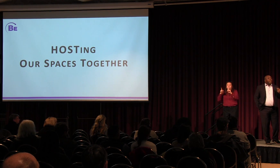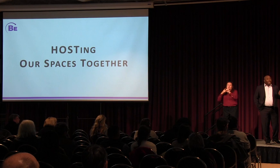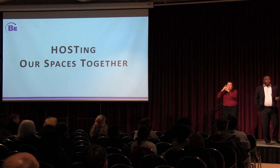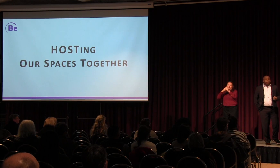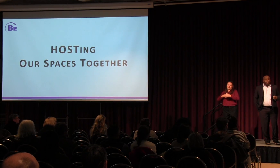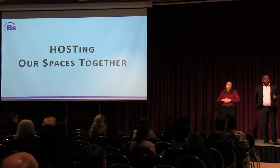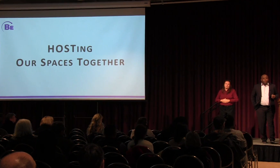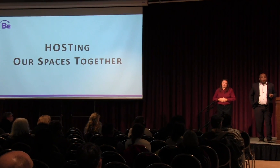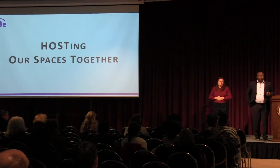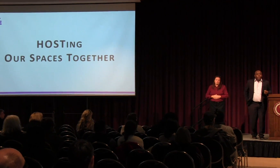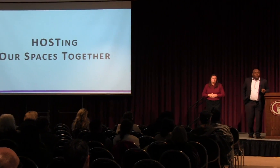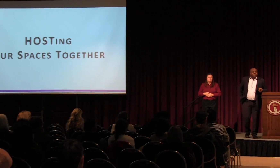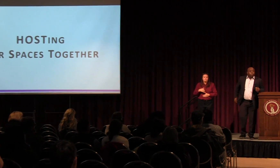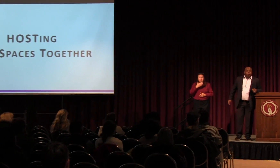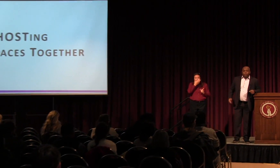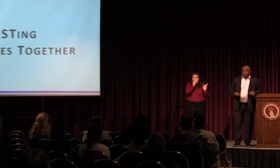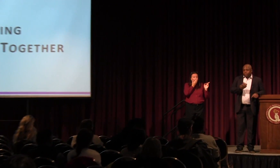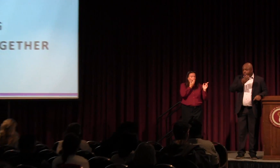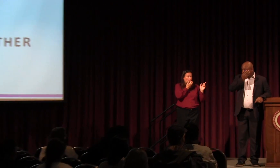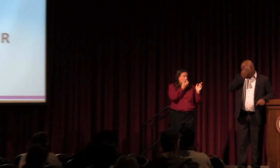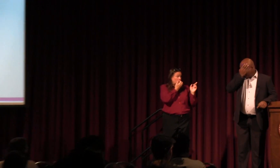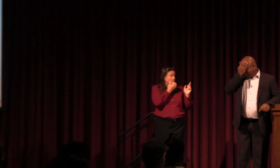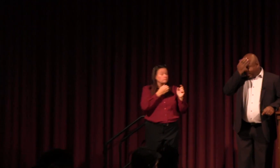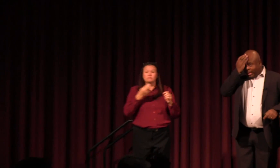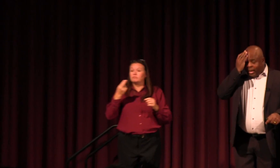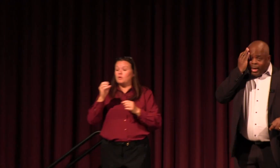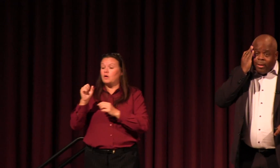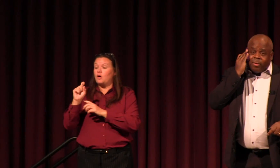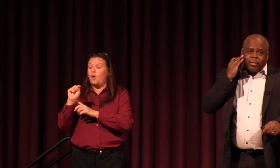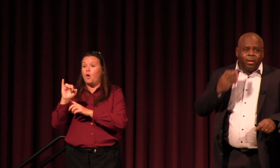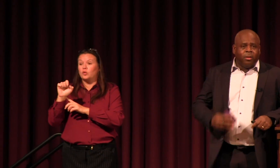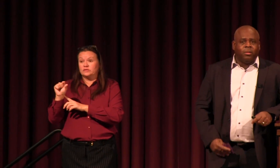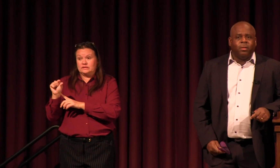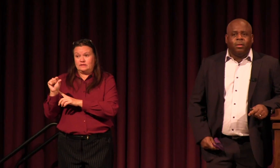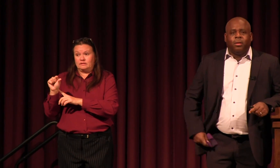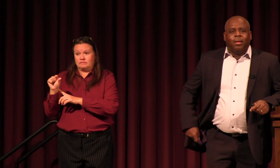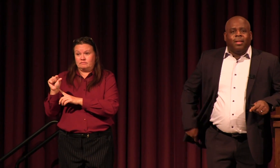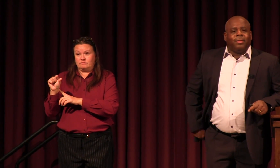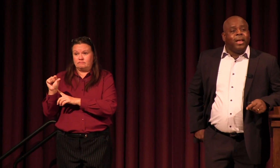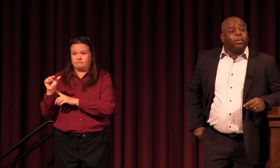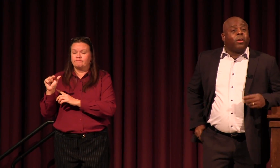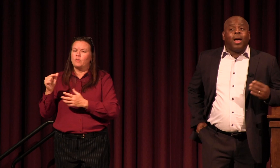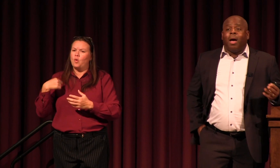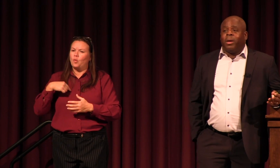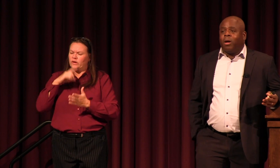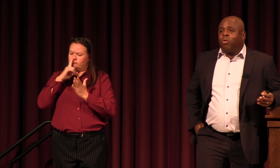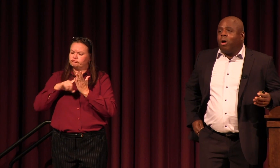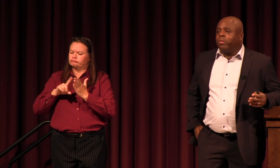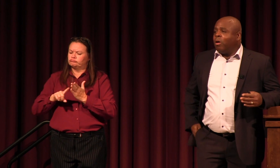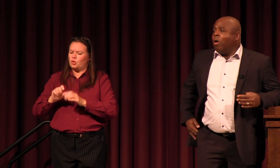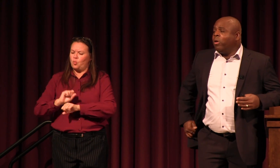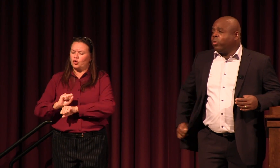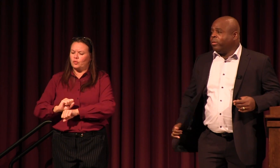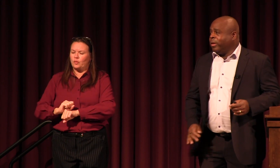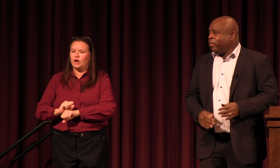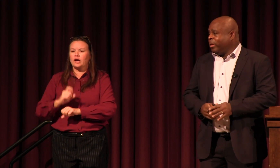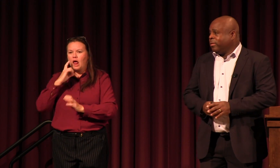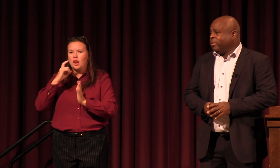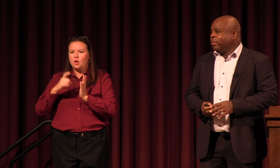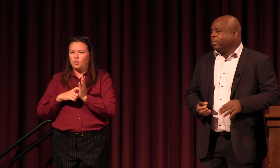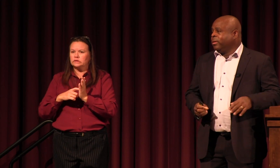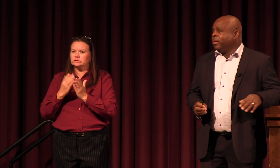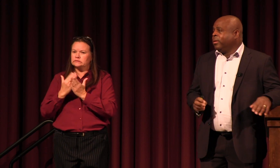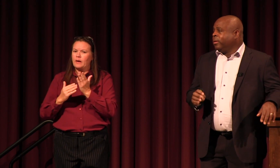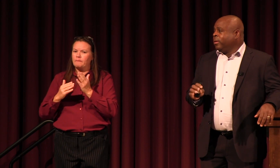We landed on this because we did the work and distilled things that are common across all sorts of